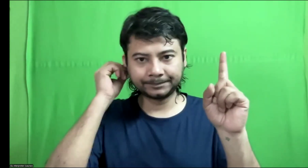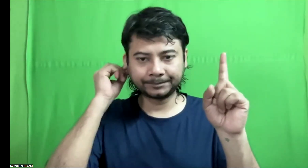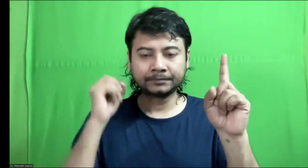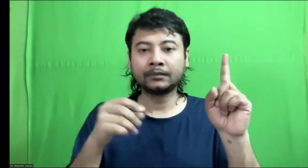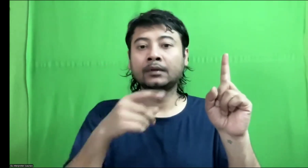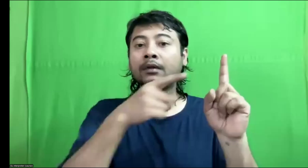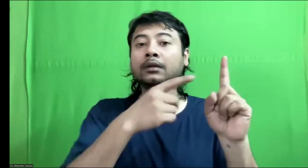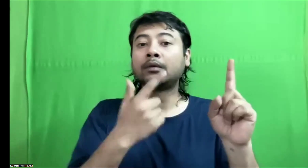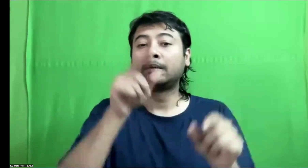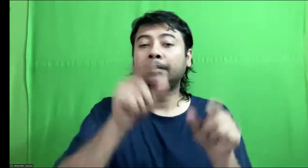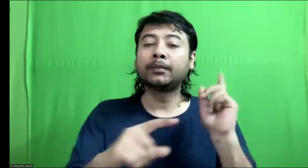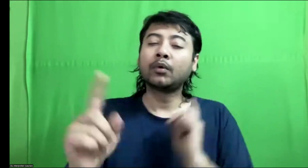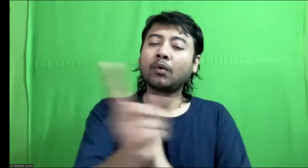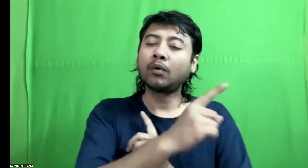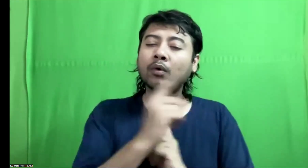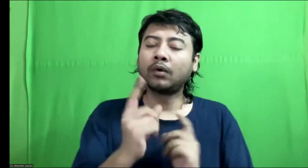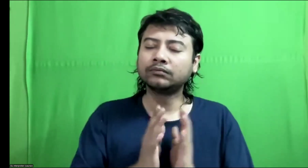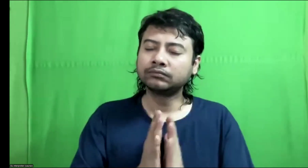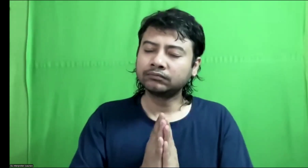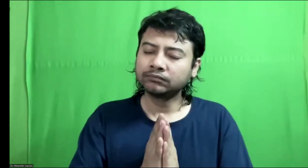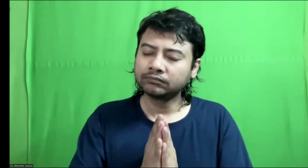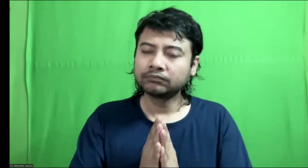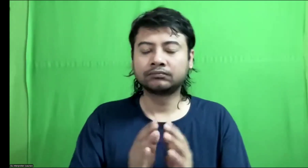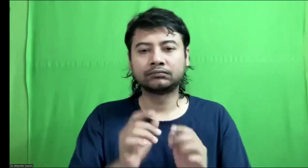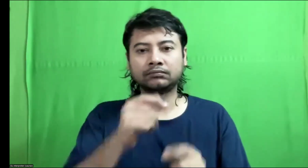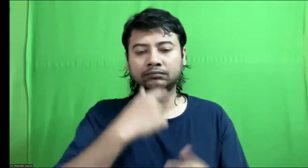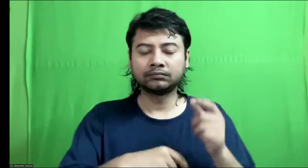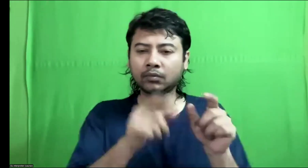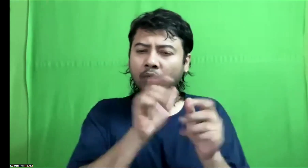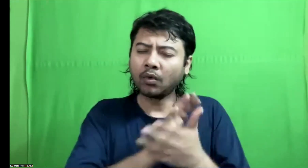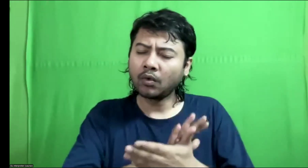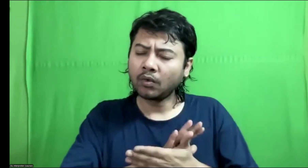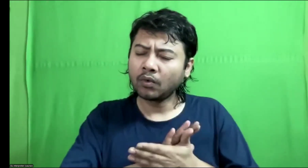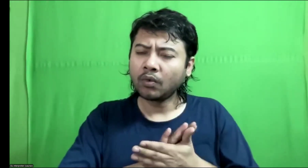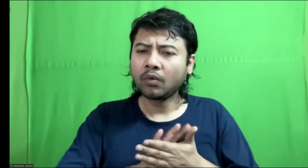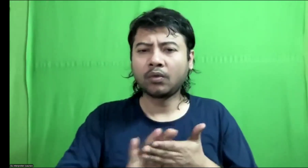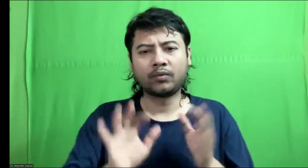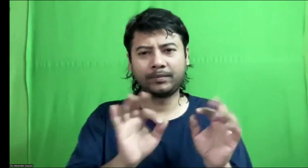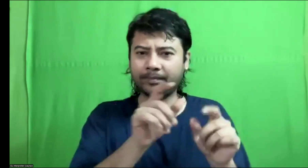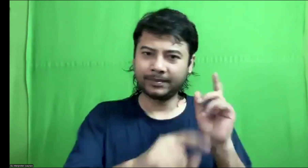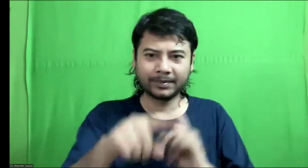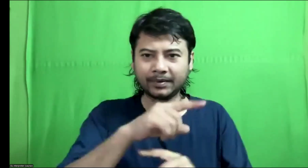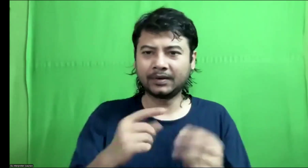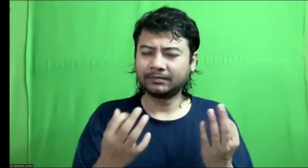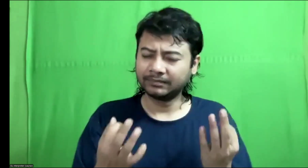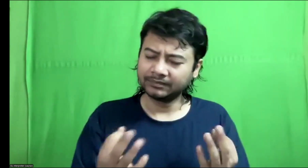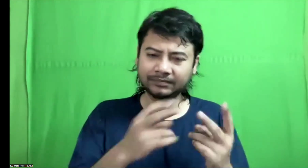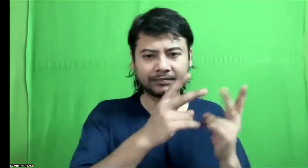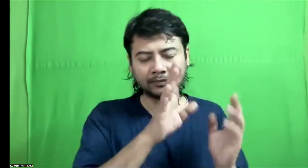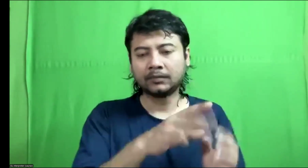and in the books, among the books, scriptures or the Vedas are the best books.